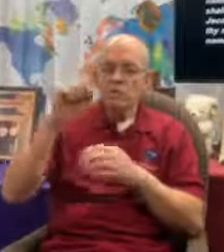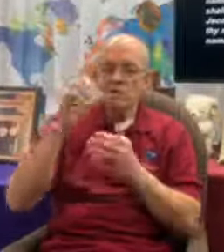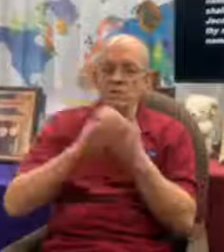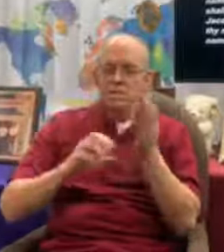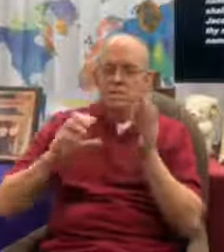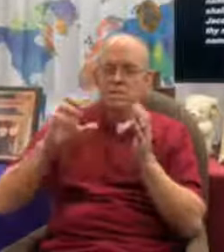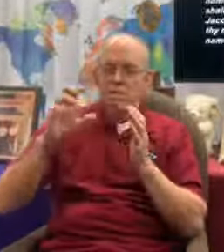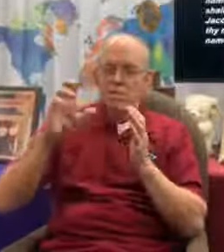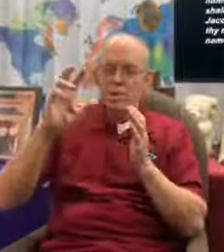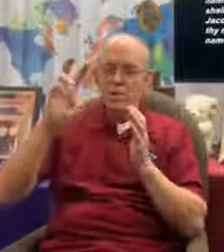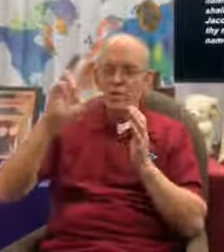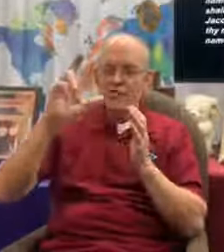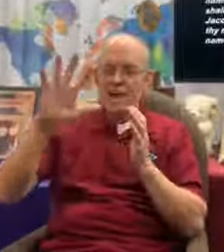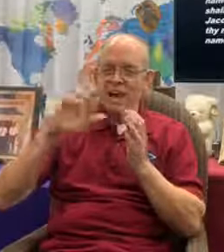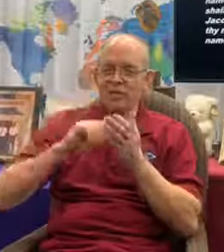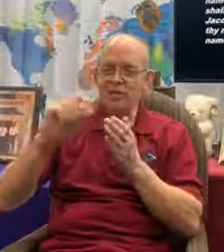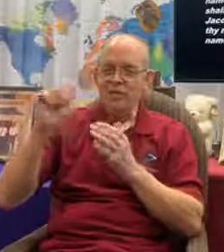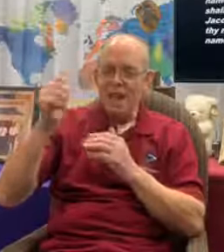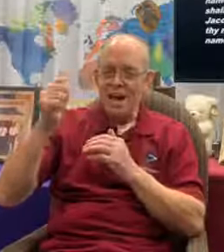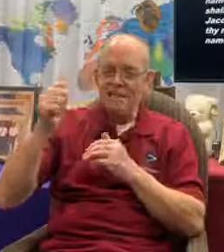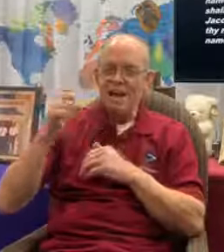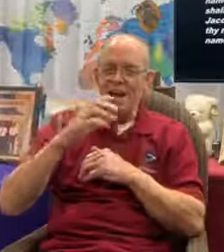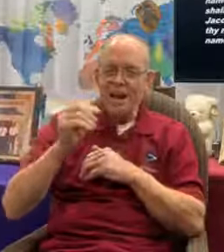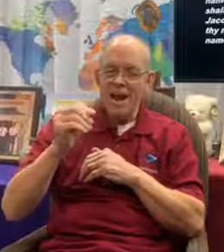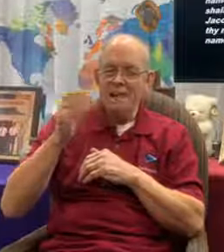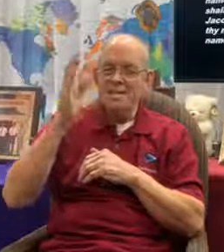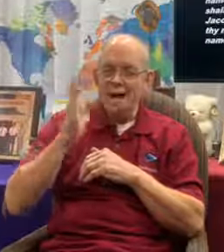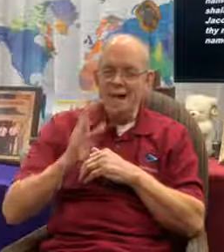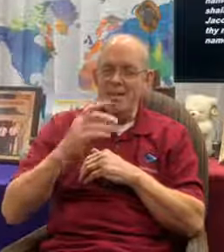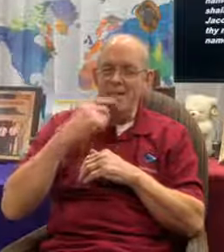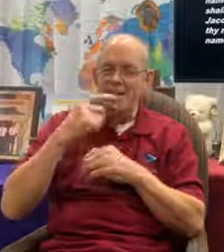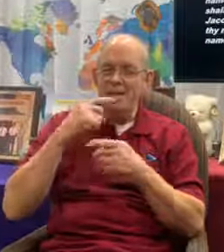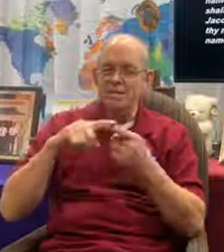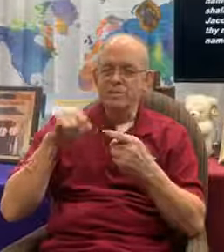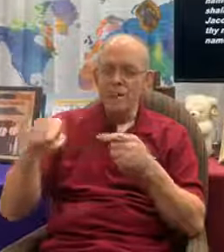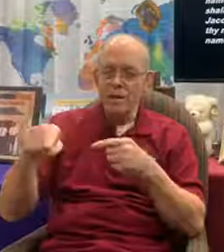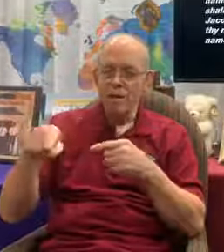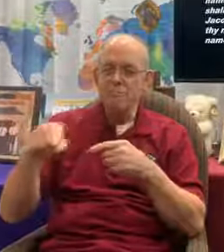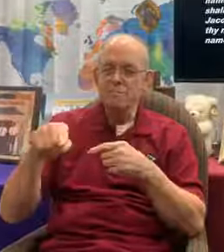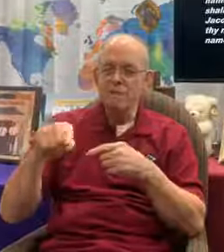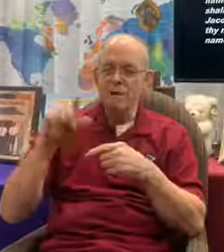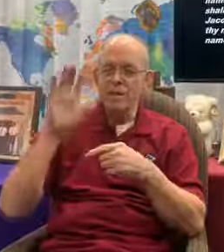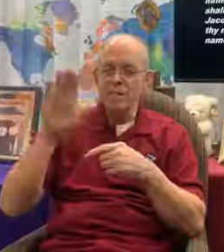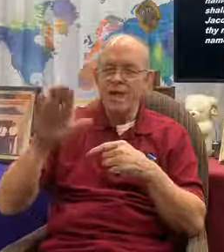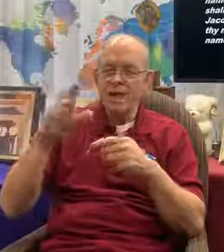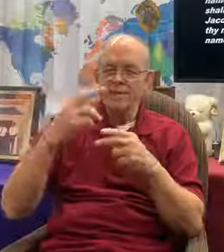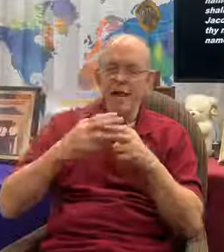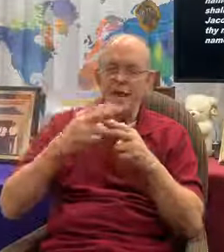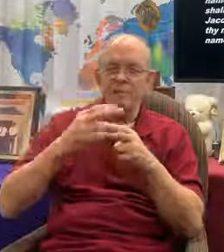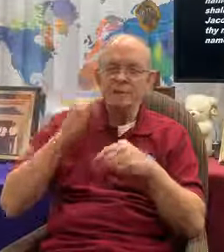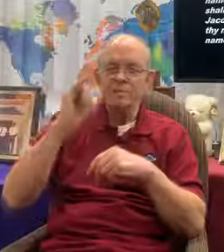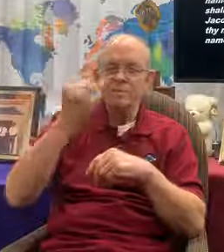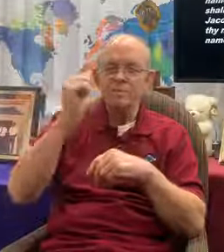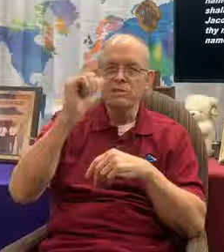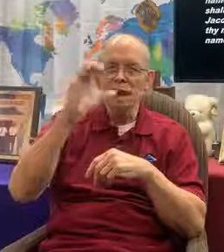Genesis chapter 35 verse 10, and God said to him, thy name is